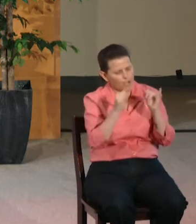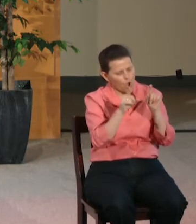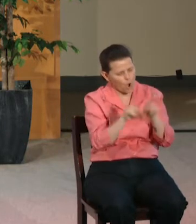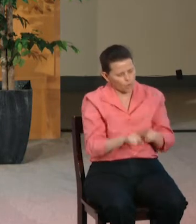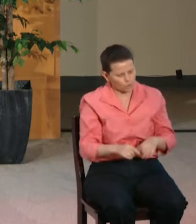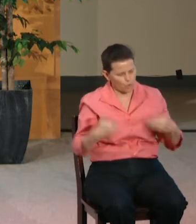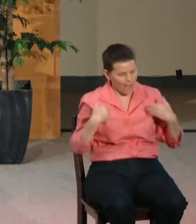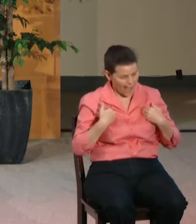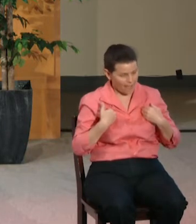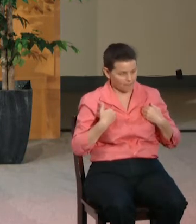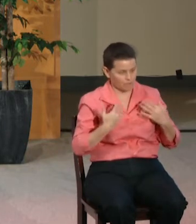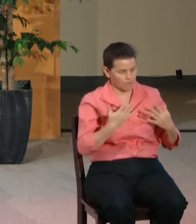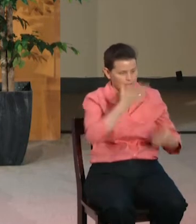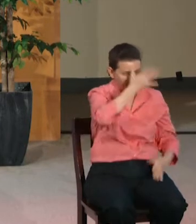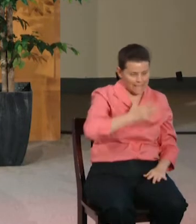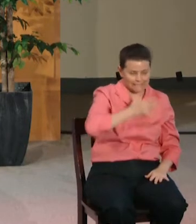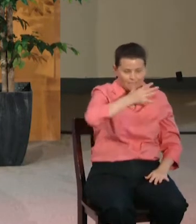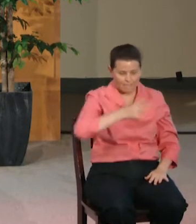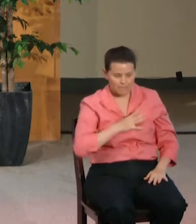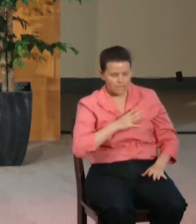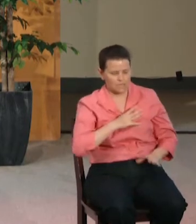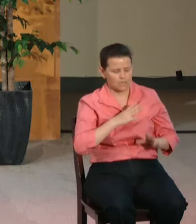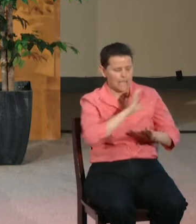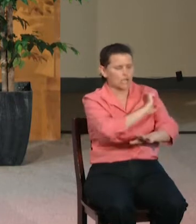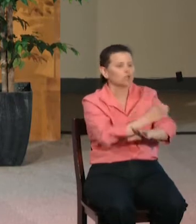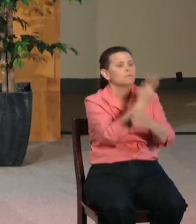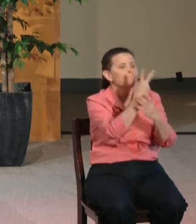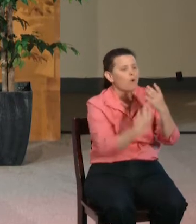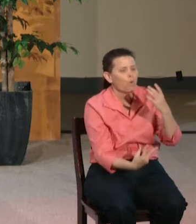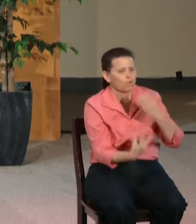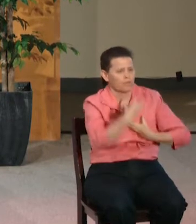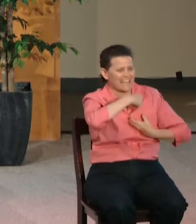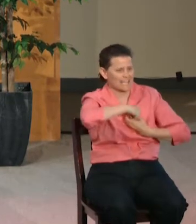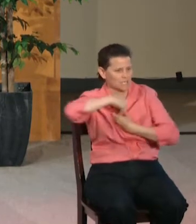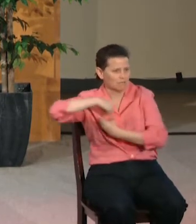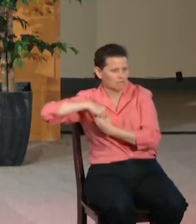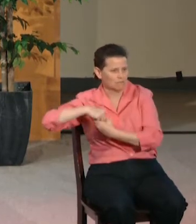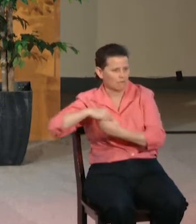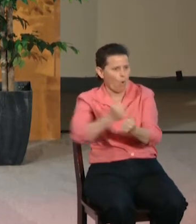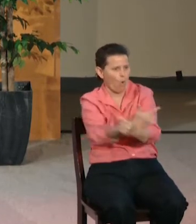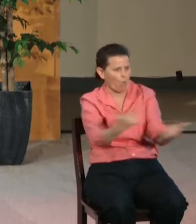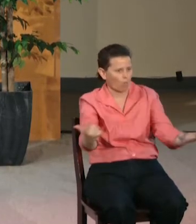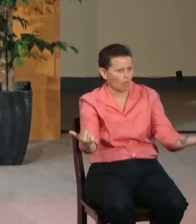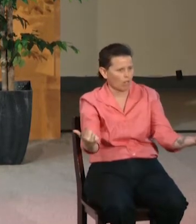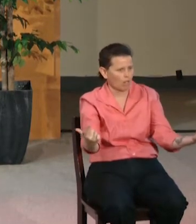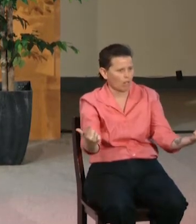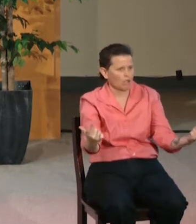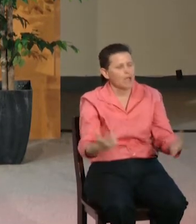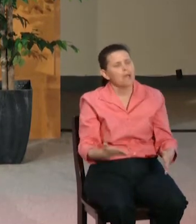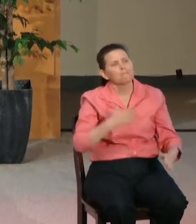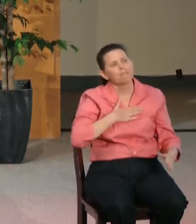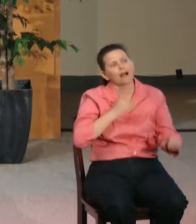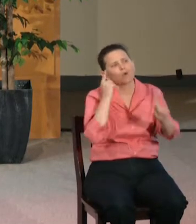have masculine energy and I have feminine energy. And that as I'm working on my own process, the goal is to find the